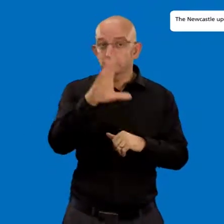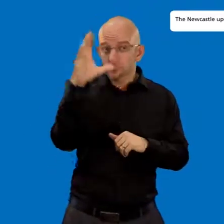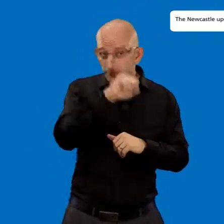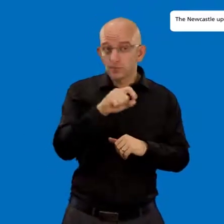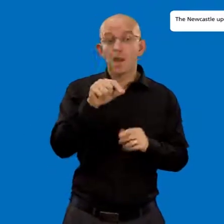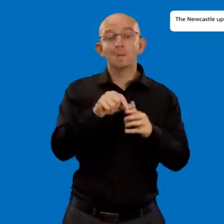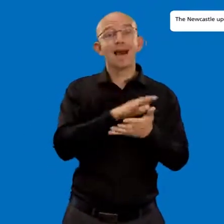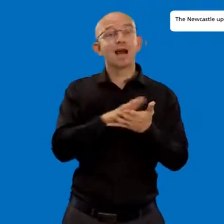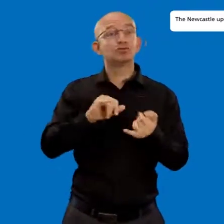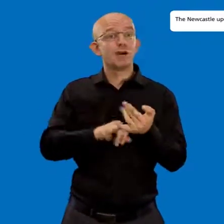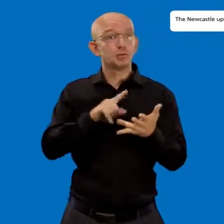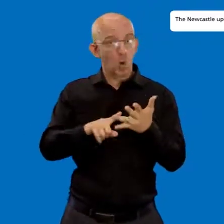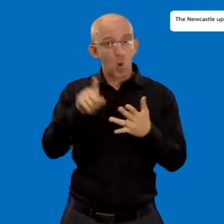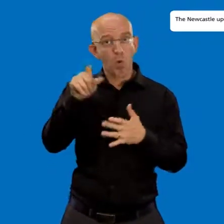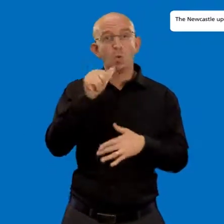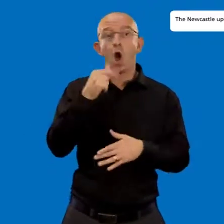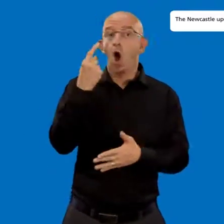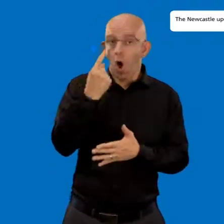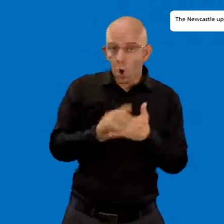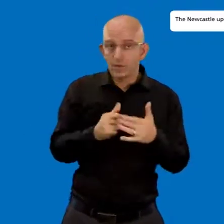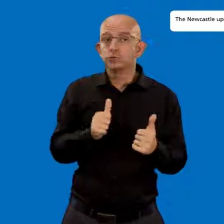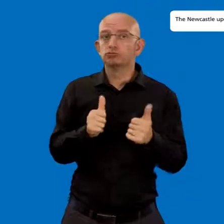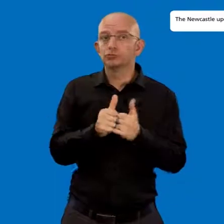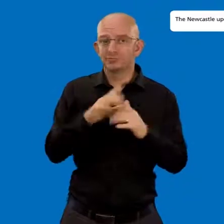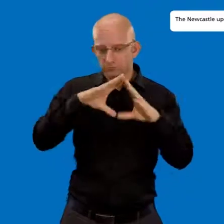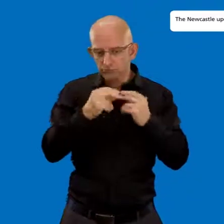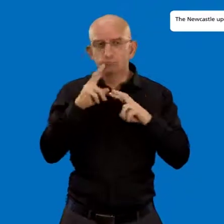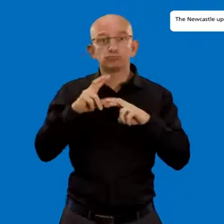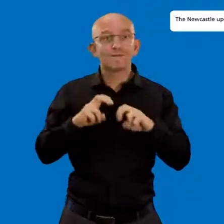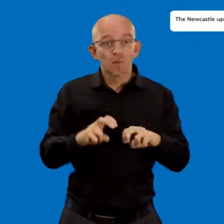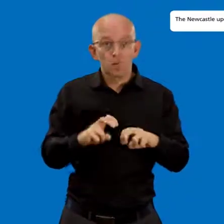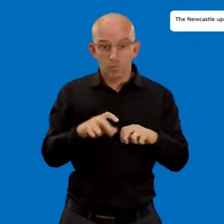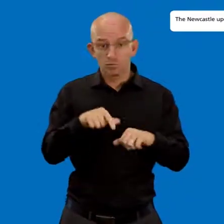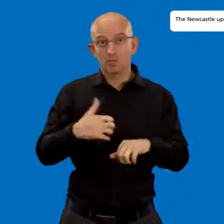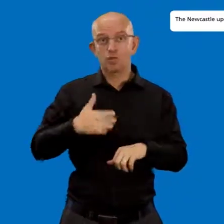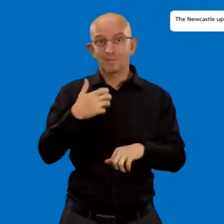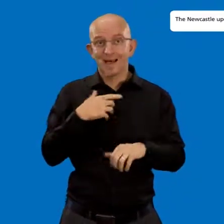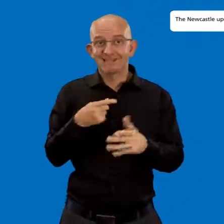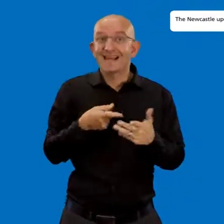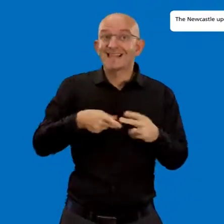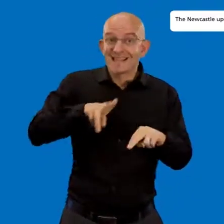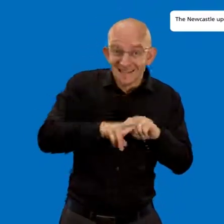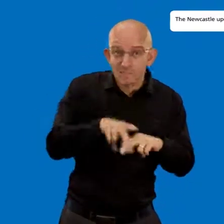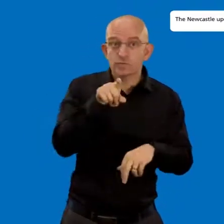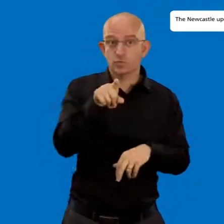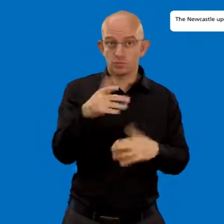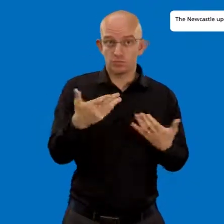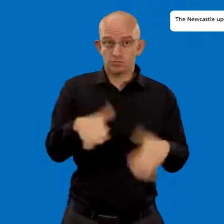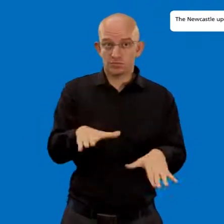Please note that the PHSO will only agree to review a complaint if you have already asked the NHS Trust